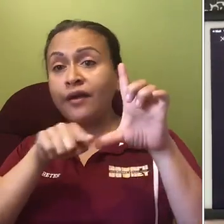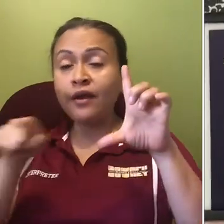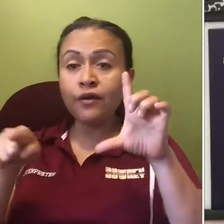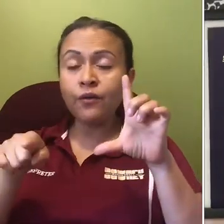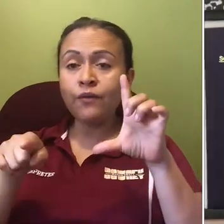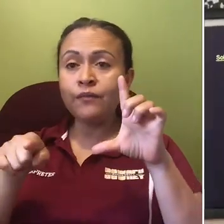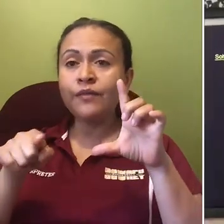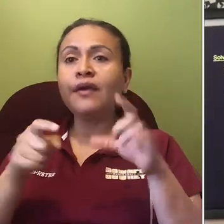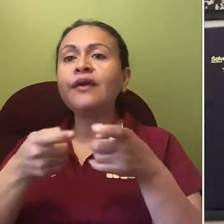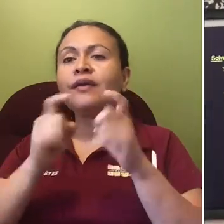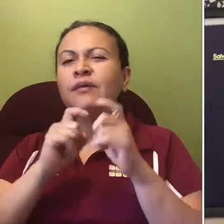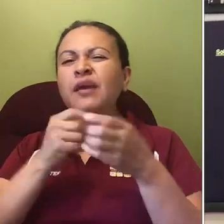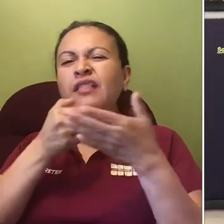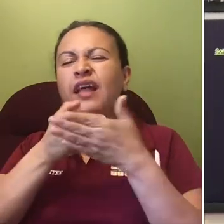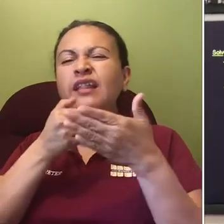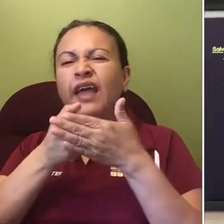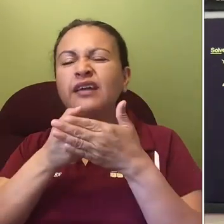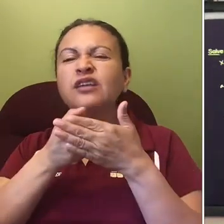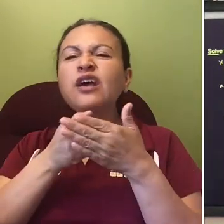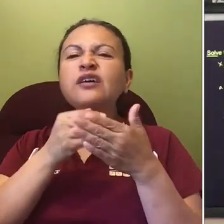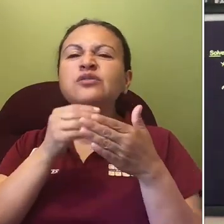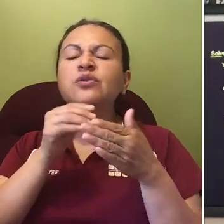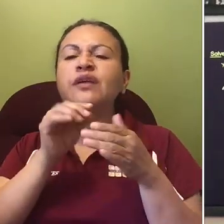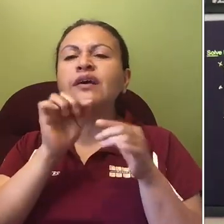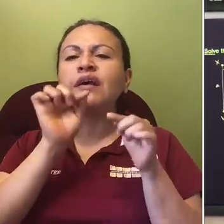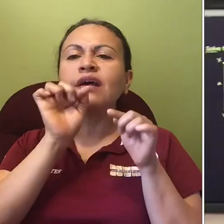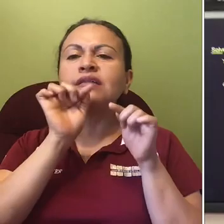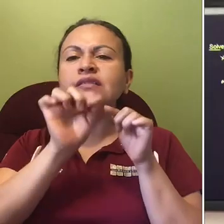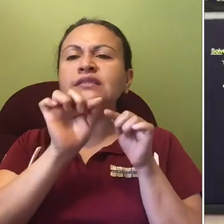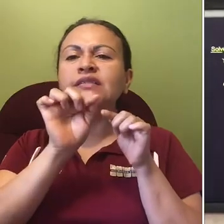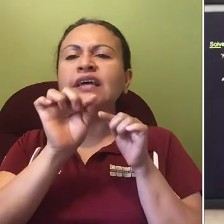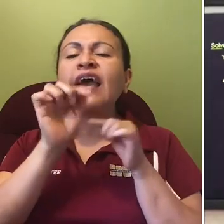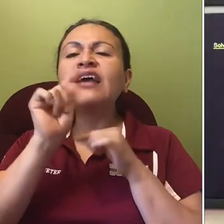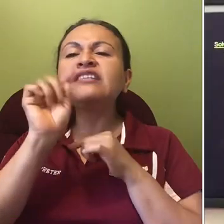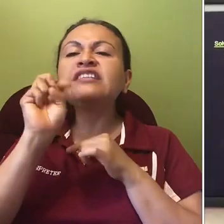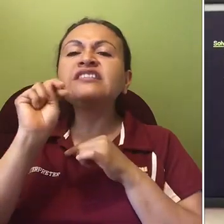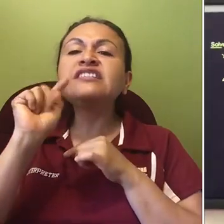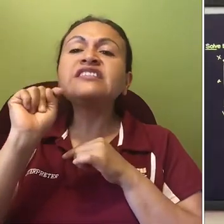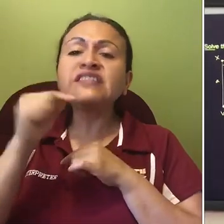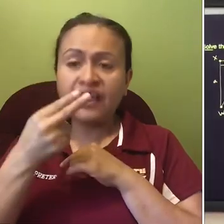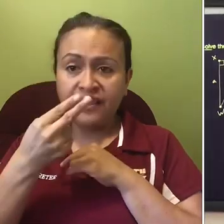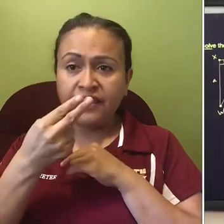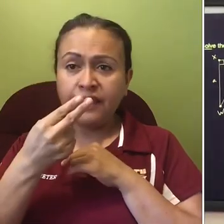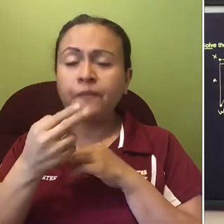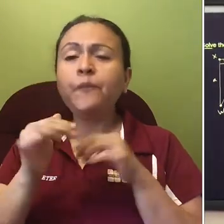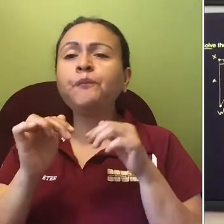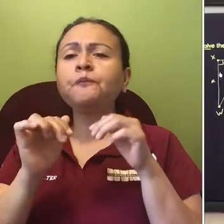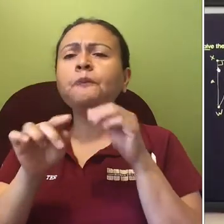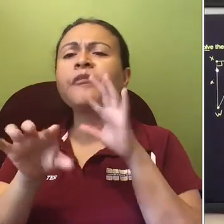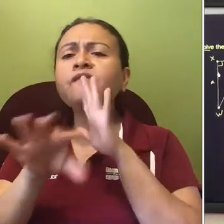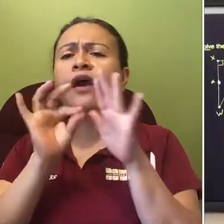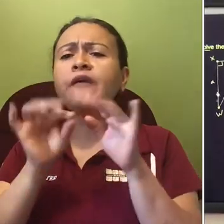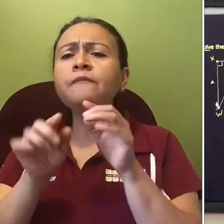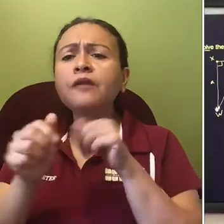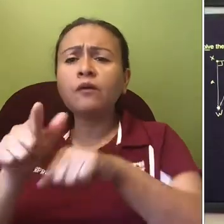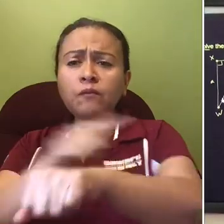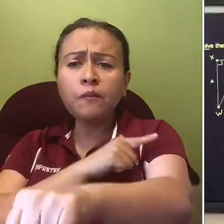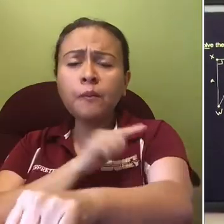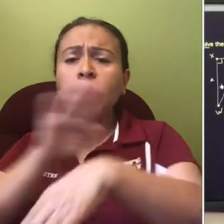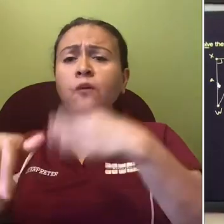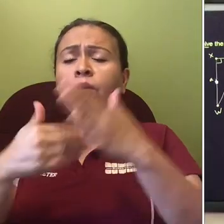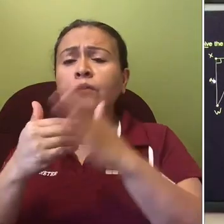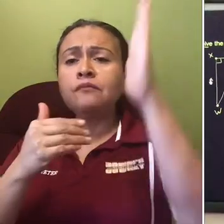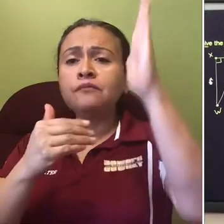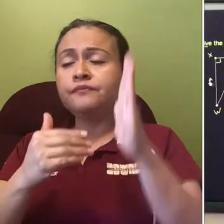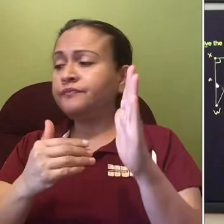lengths to the nearest tenth. So when they say solve the right triangle, we can assume that they're saying, hey, figure out the lengths of all the sides, so whatever A is equal to,